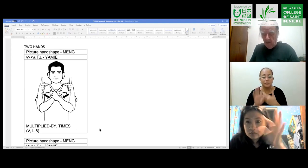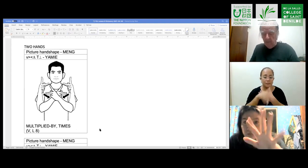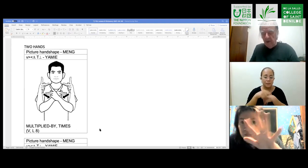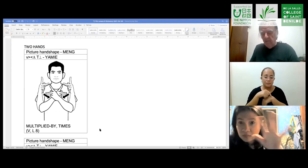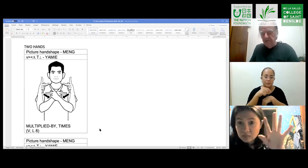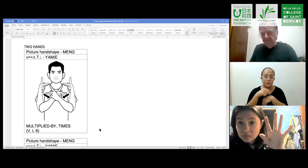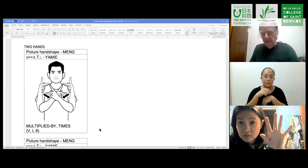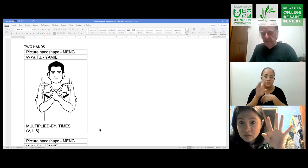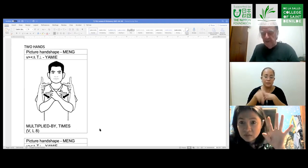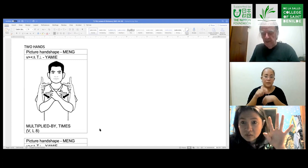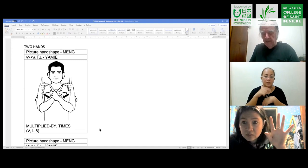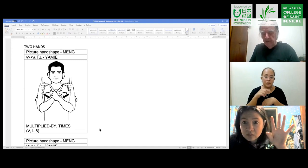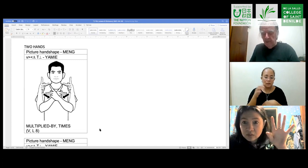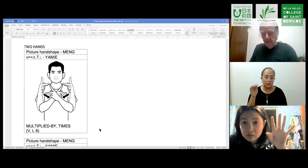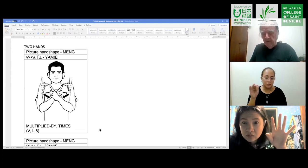about almost 15 minutes,